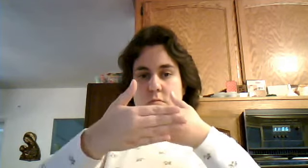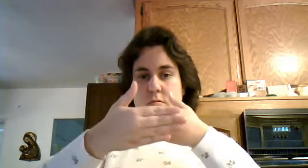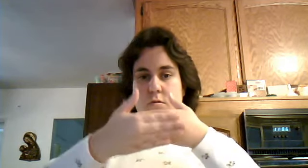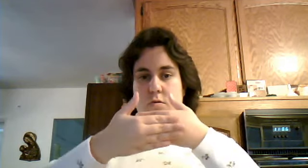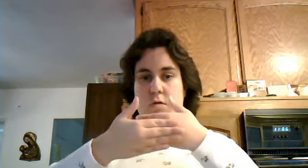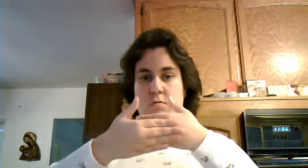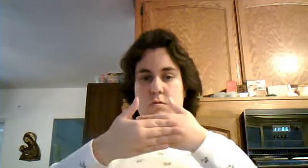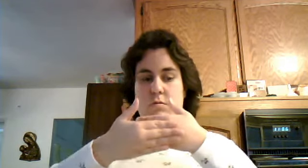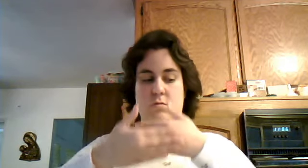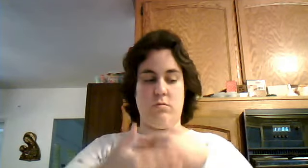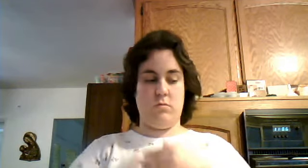Close.